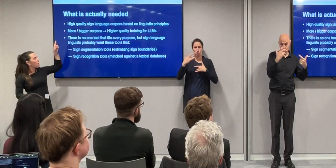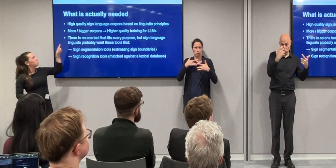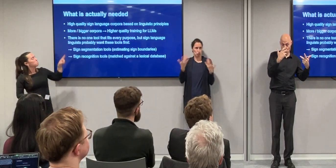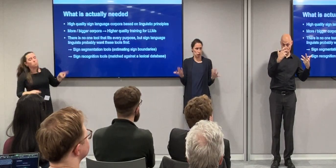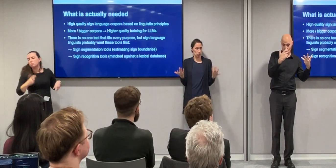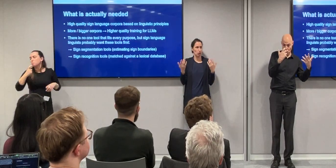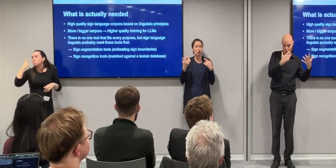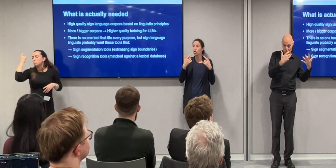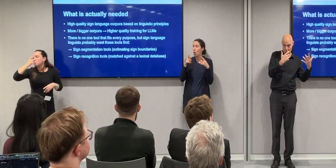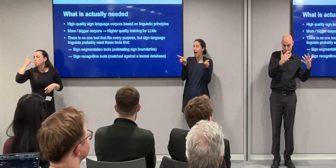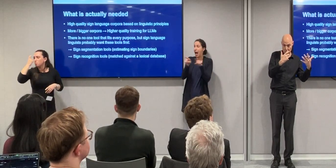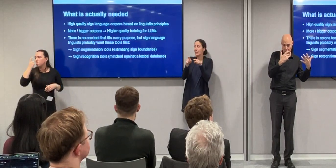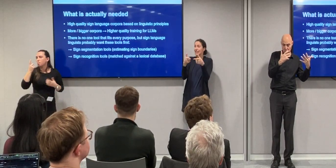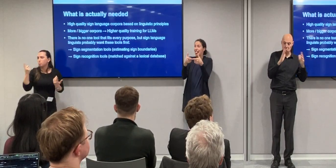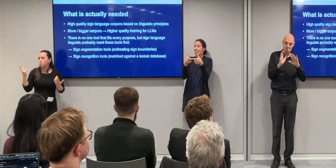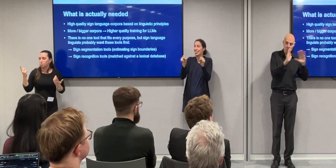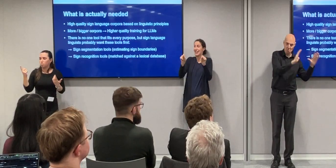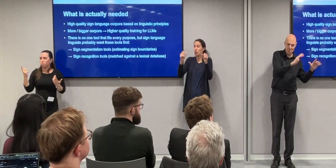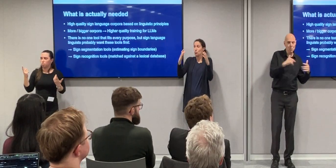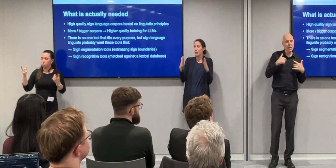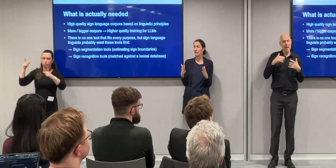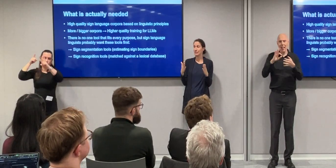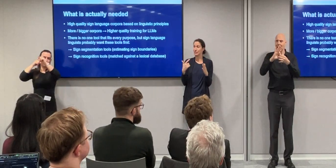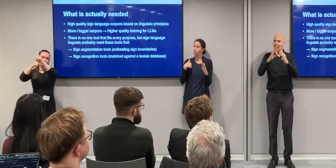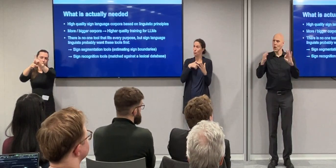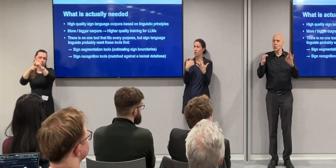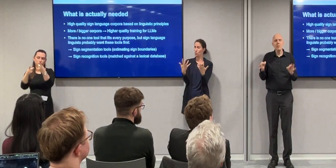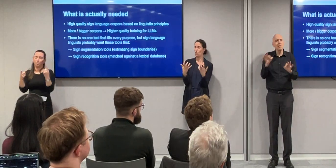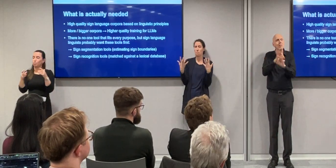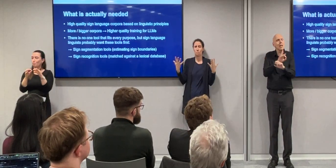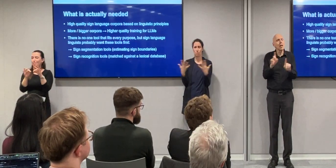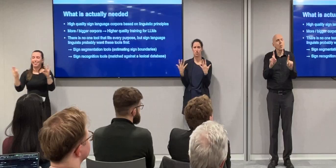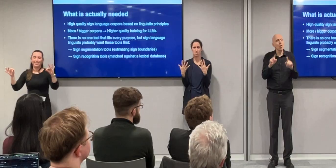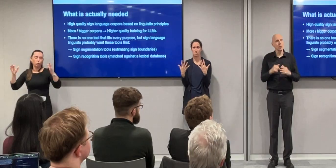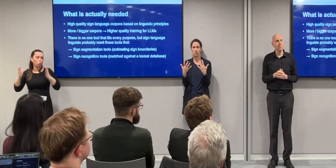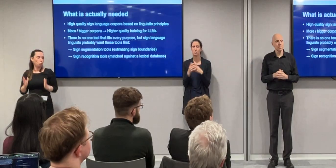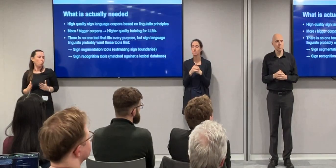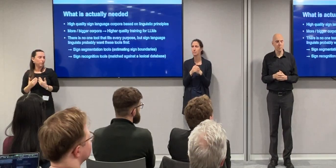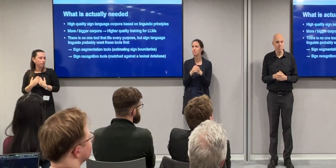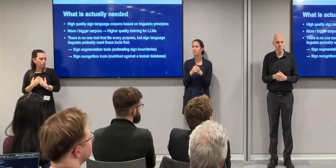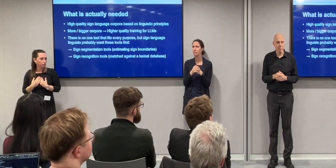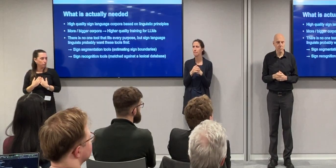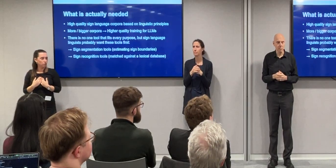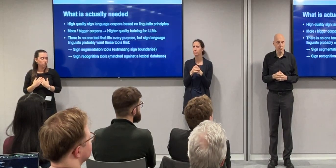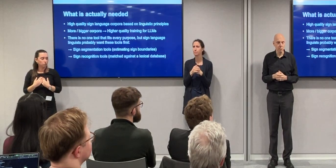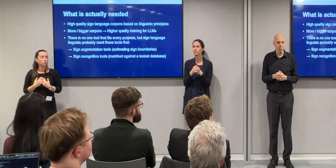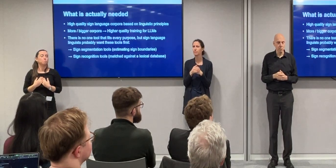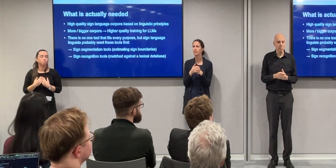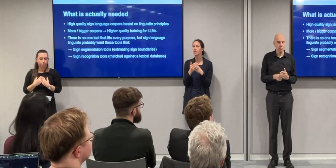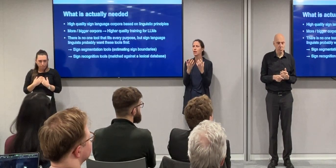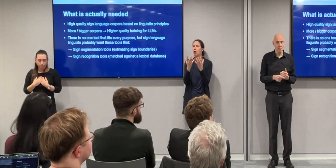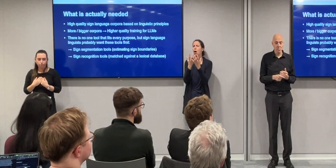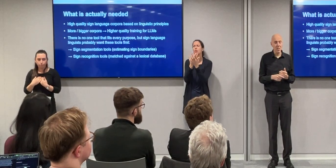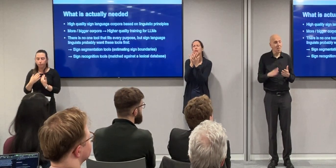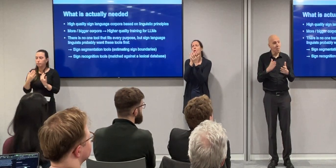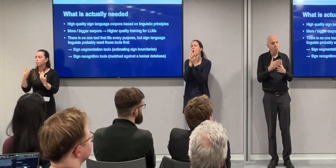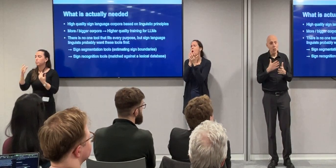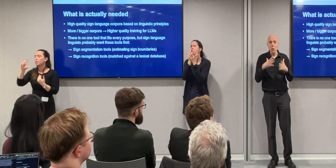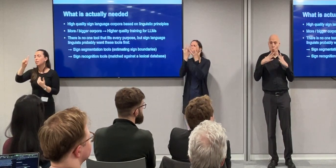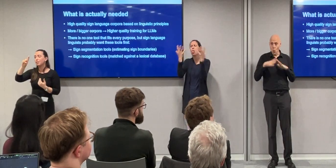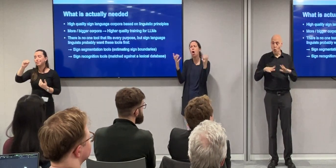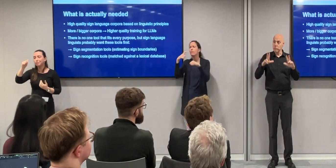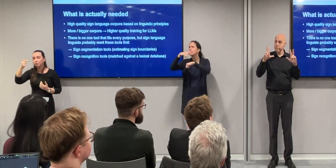we want as linguists? As I said at the beginning, loads of time and effort spent on the curation of